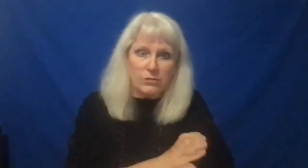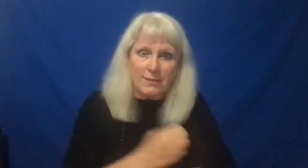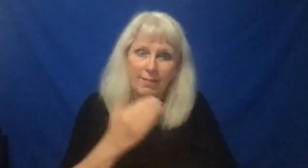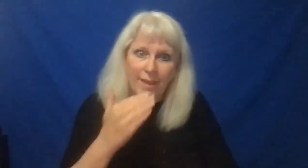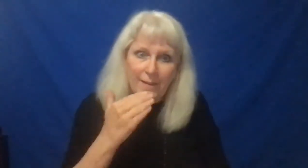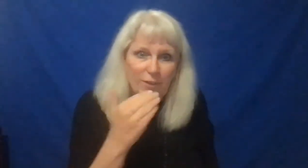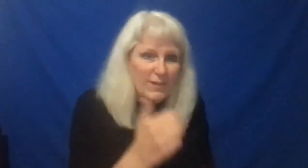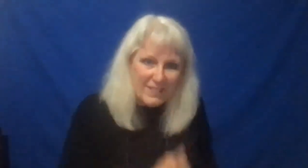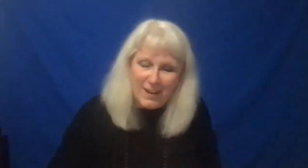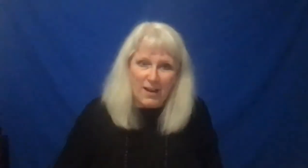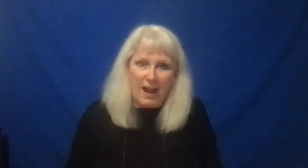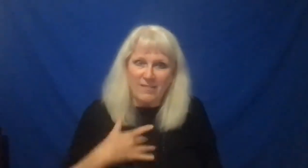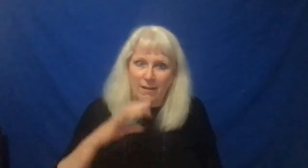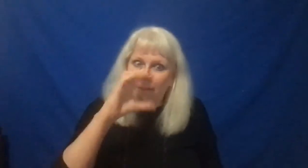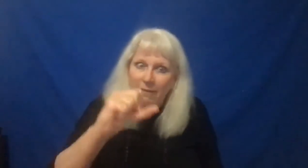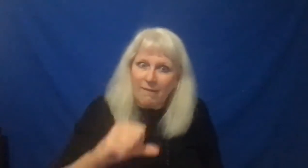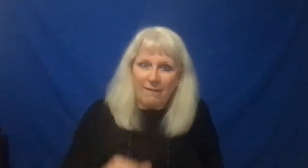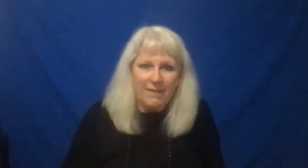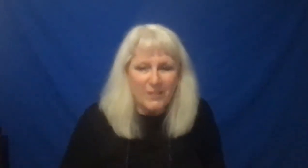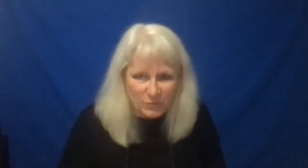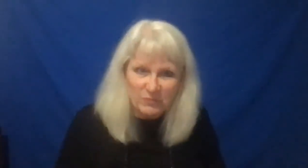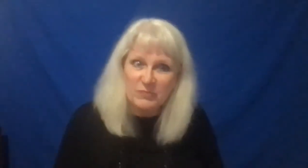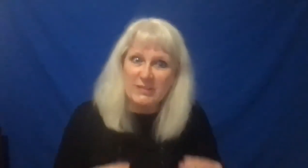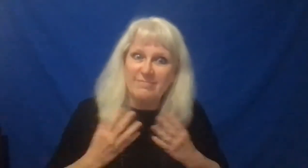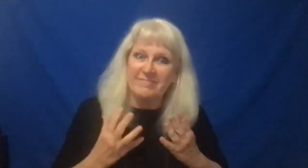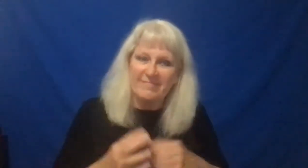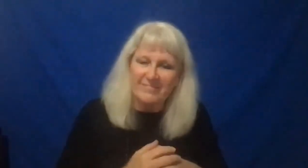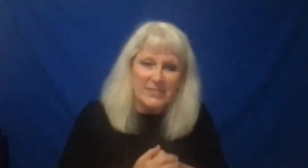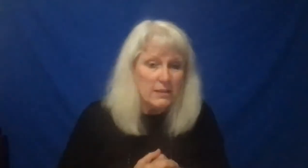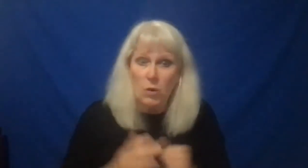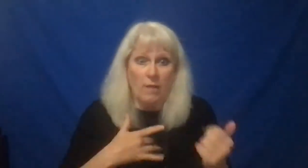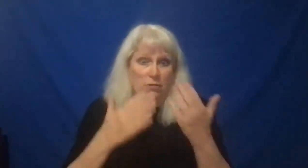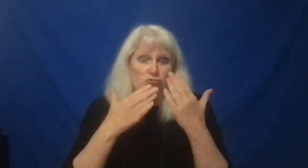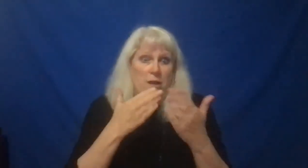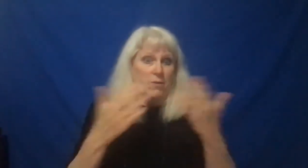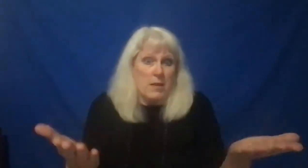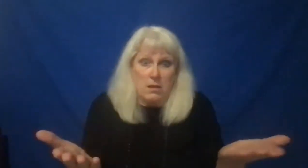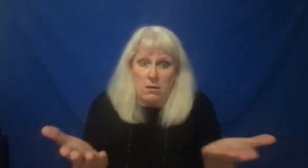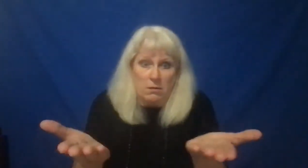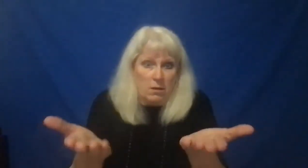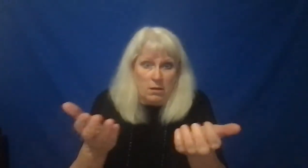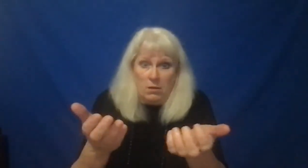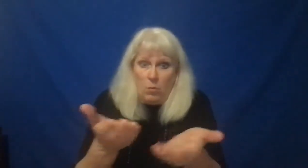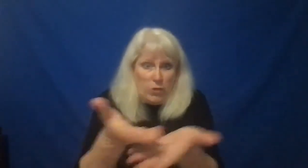to all of us. I'm so grateful to be here. So grateful to be here with you. And as you can see, my